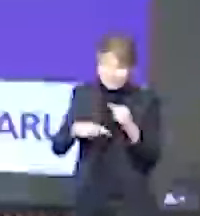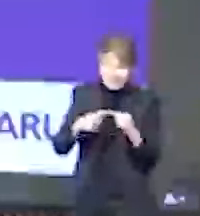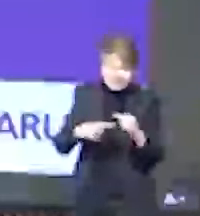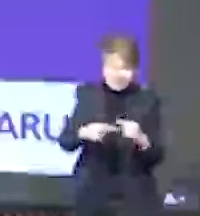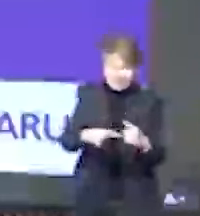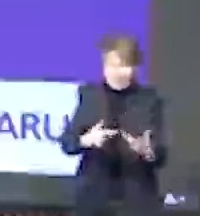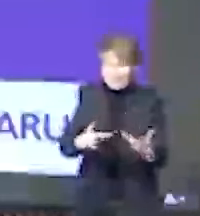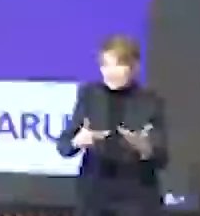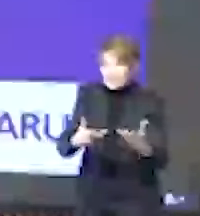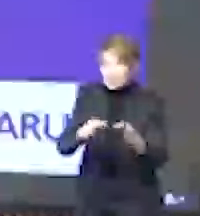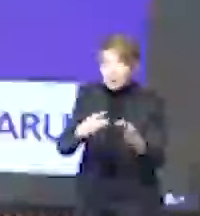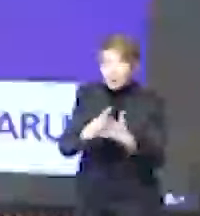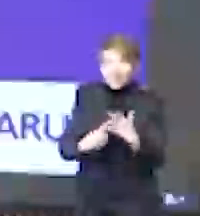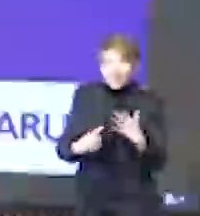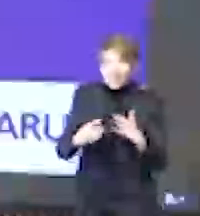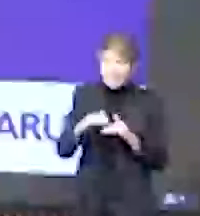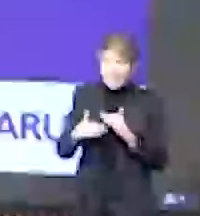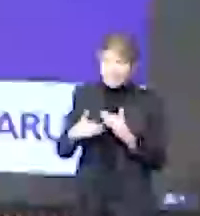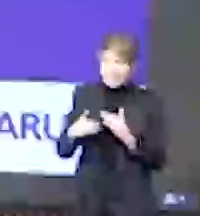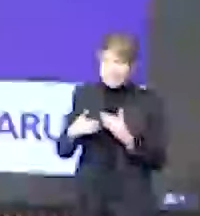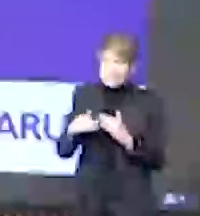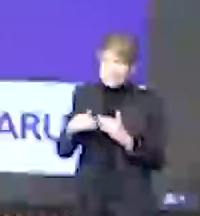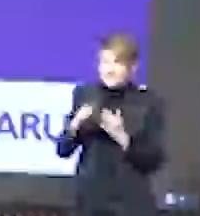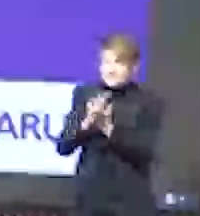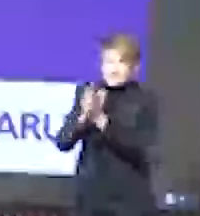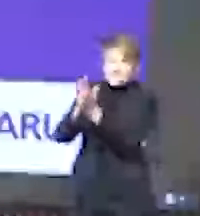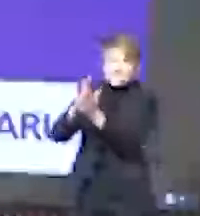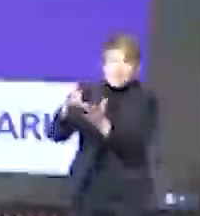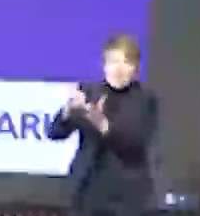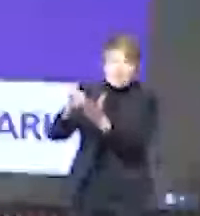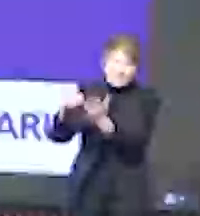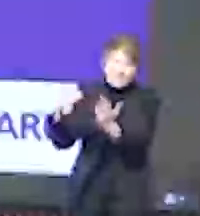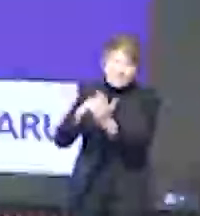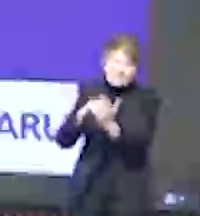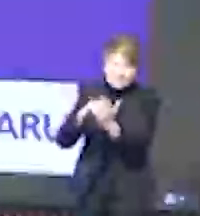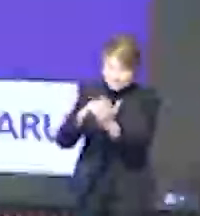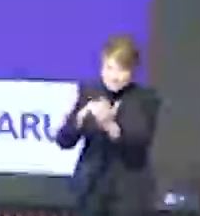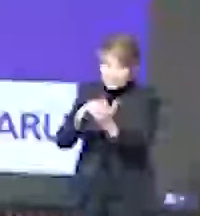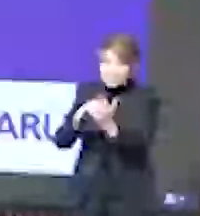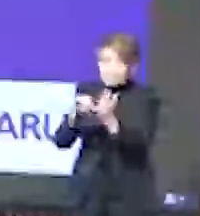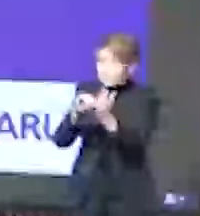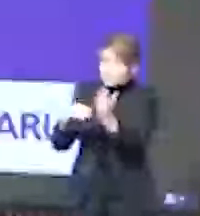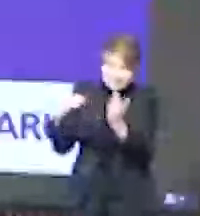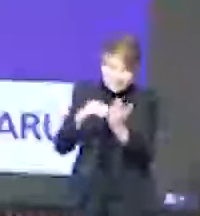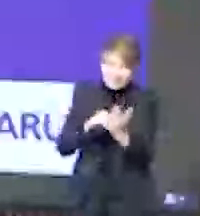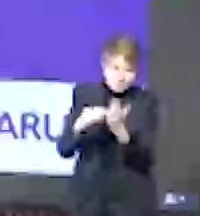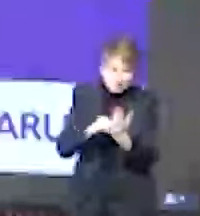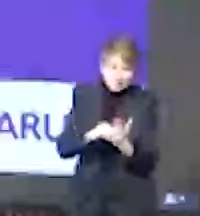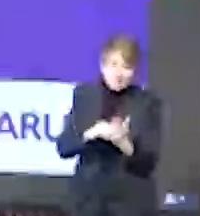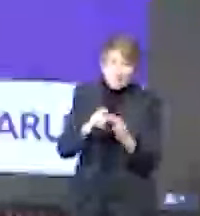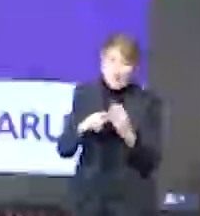about getting funding for things. It's also about a it's also an avenue into a policy-based